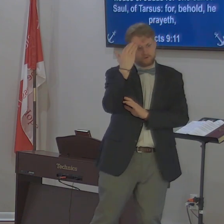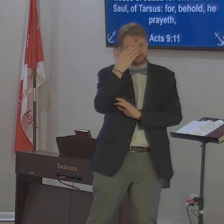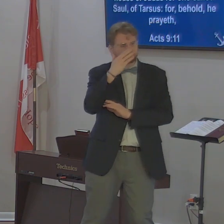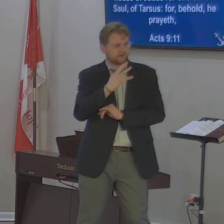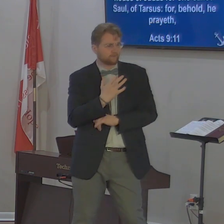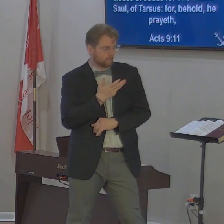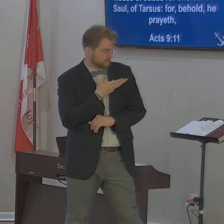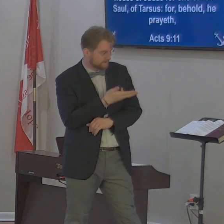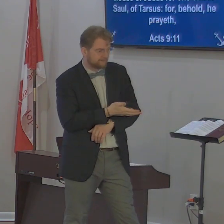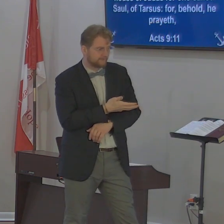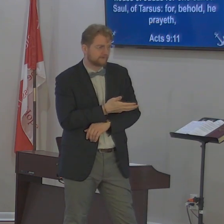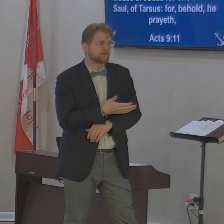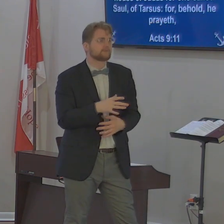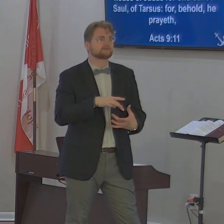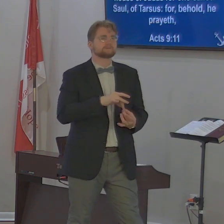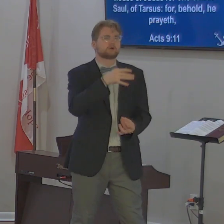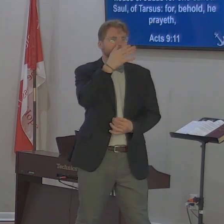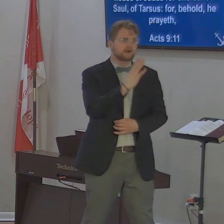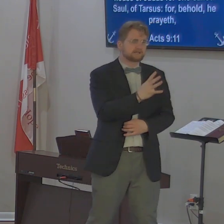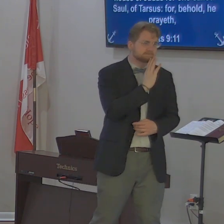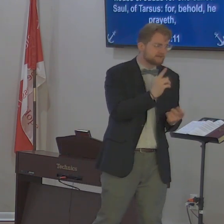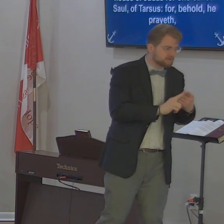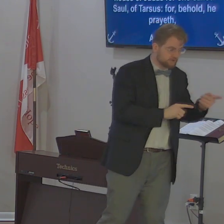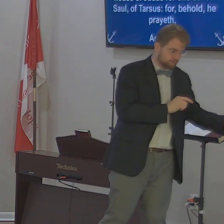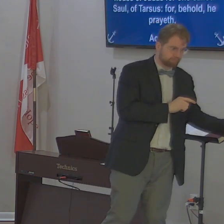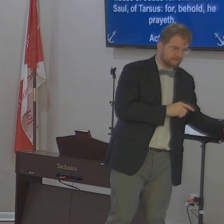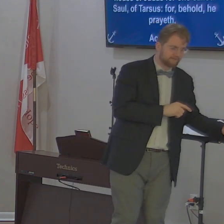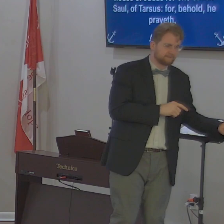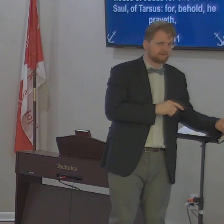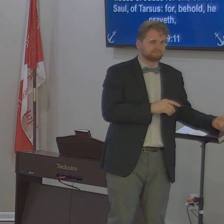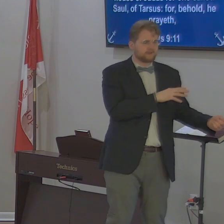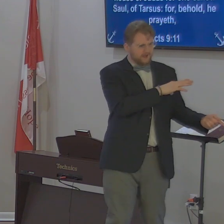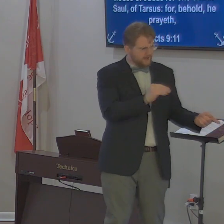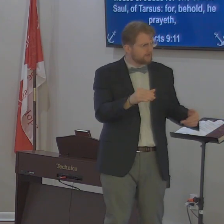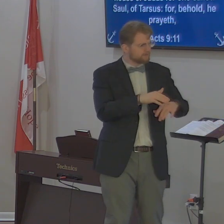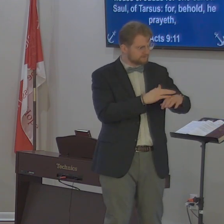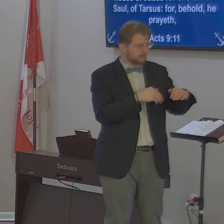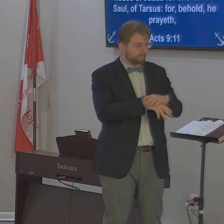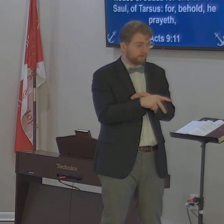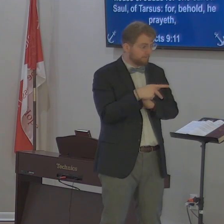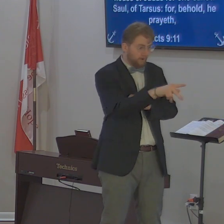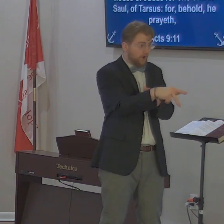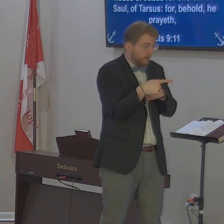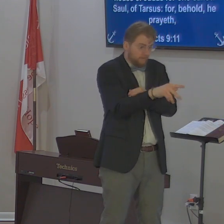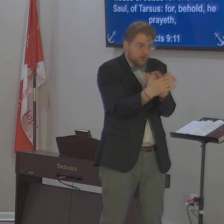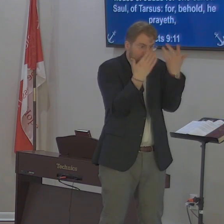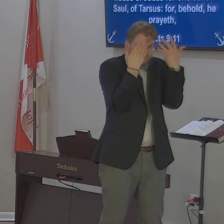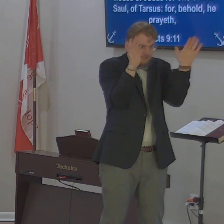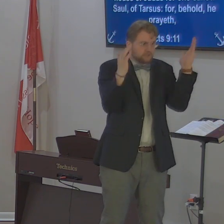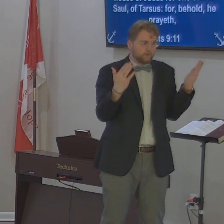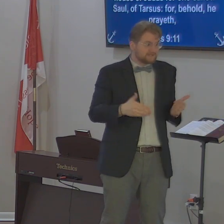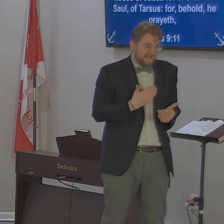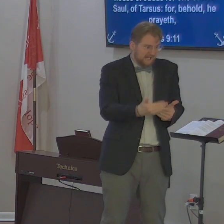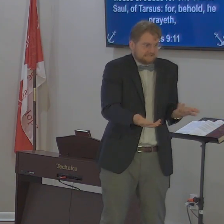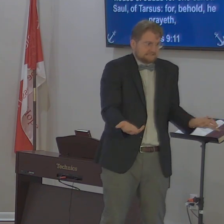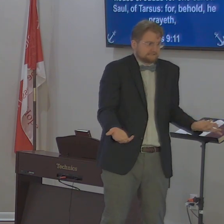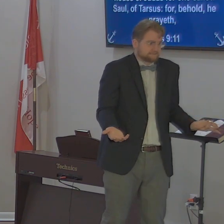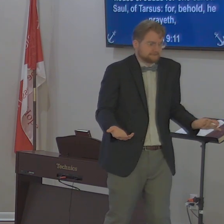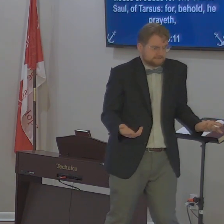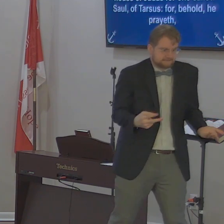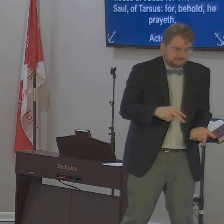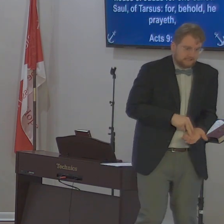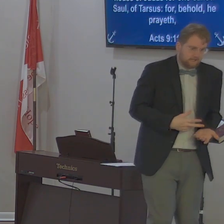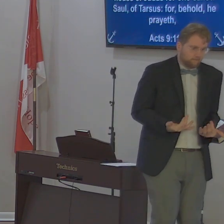the Spirit of God speaks to Ananias. But there's comfort to Paul because he doesn't know what's next. And God's going to